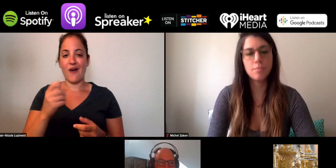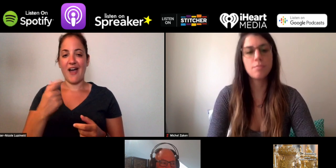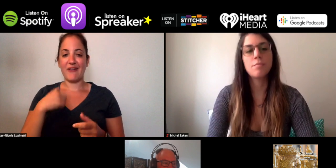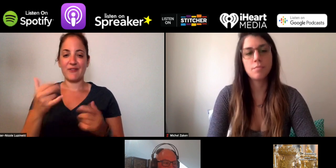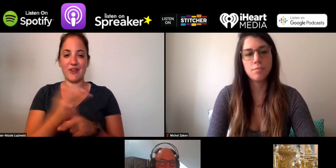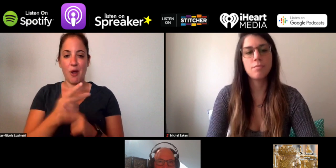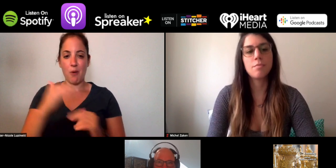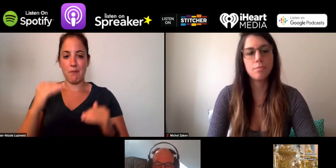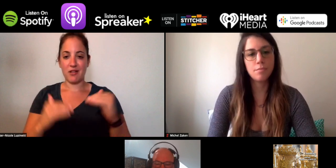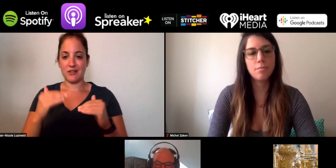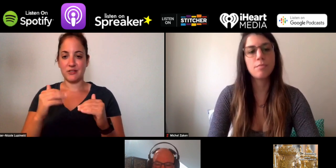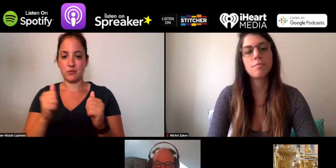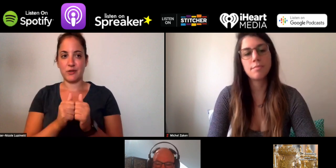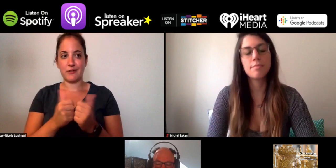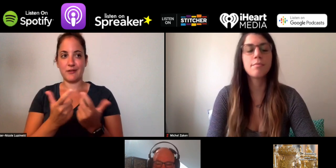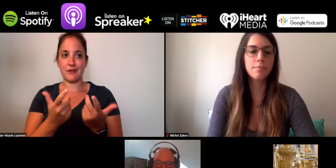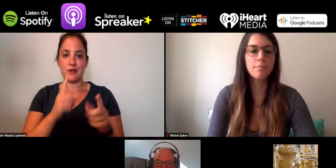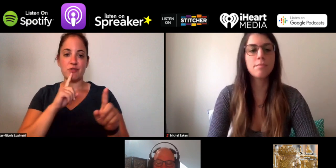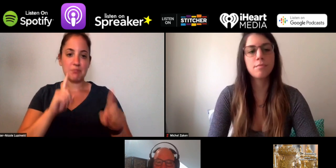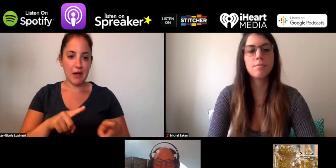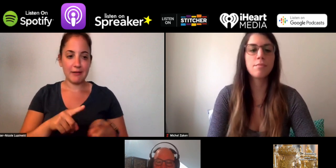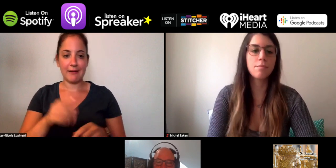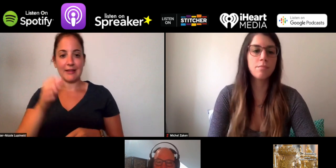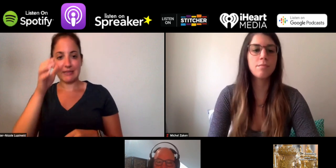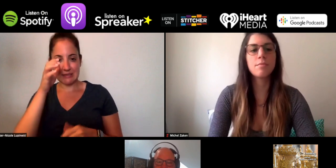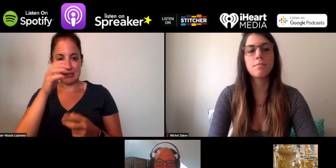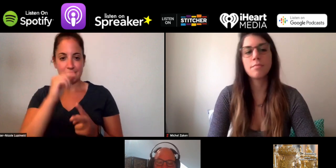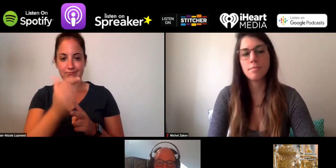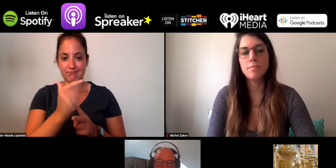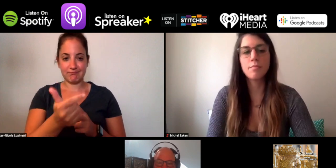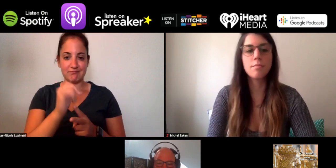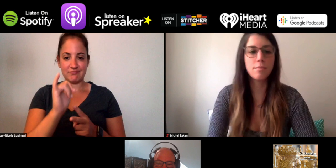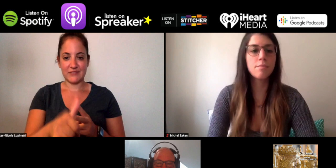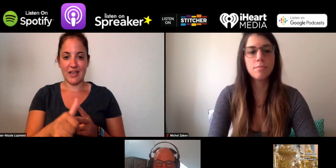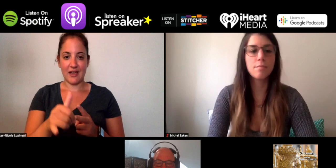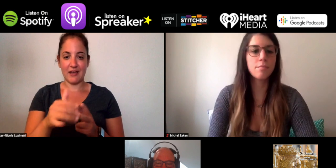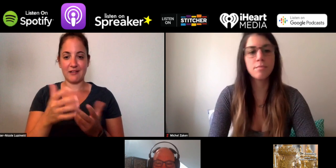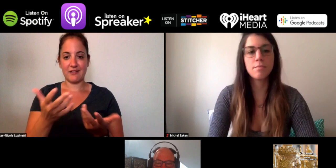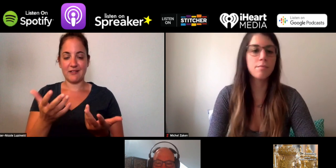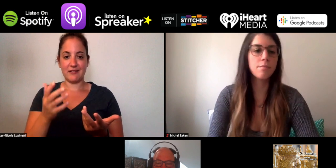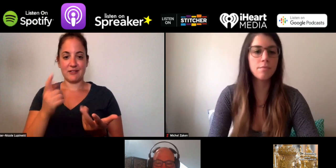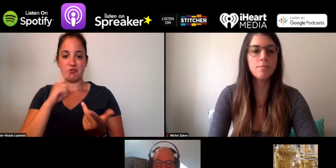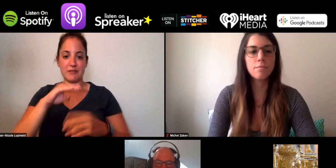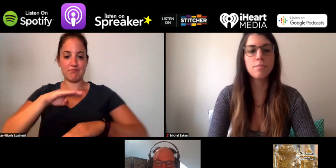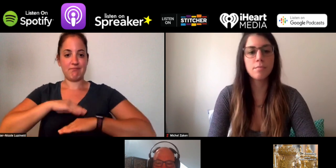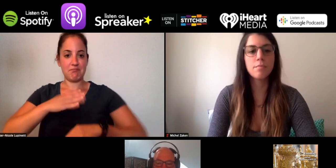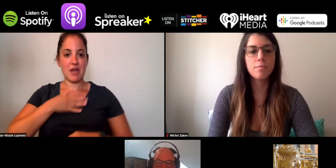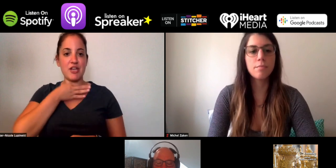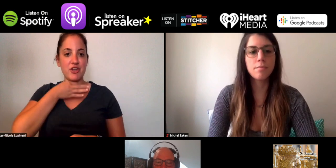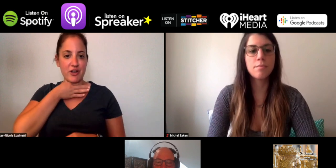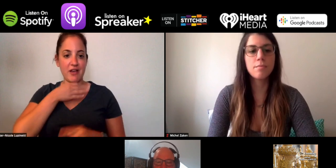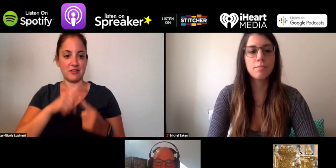of responding and with listening to towards a curiosity in an area of